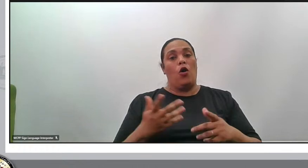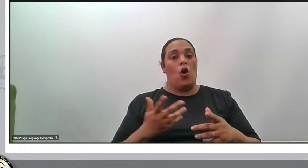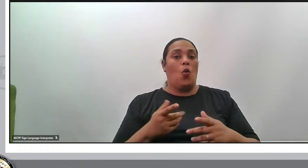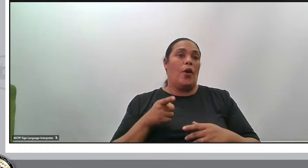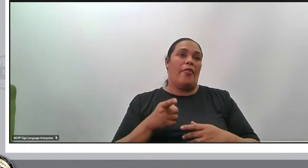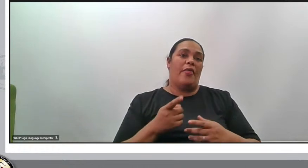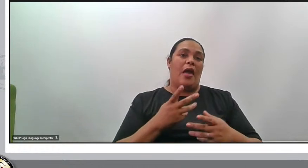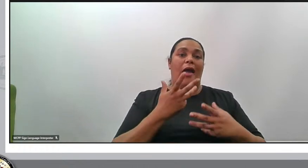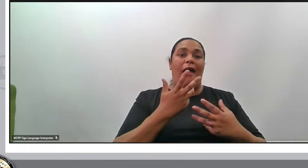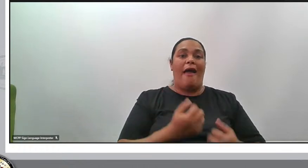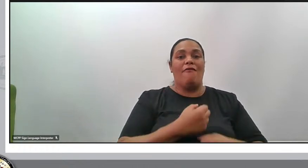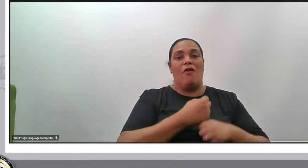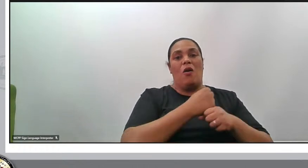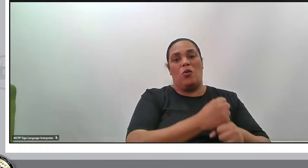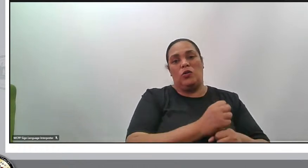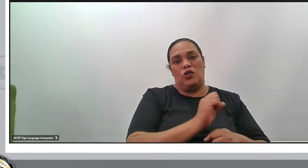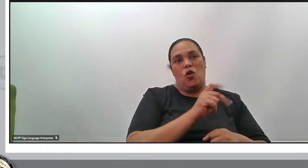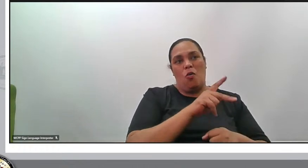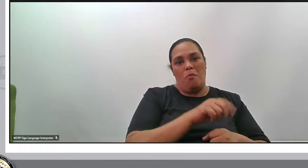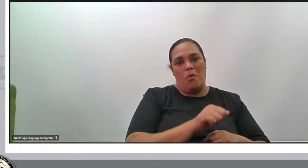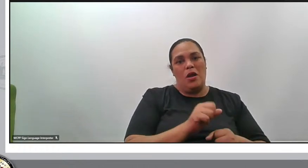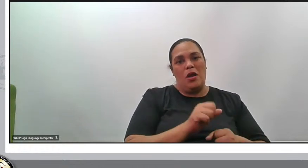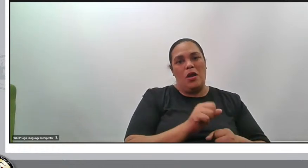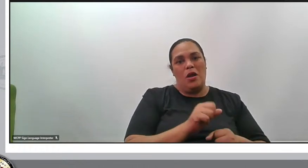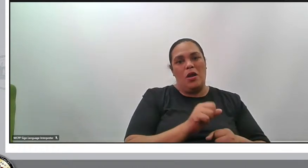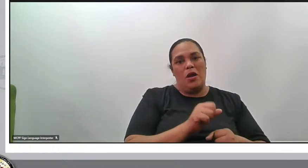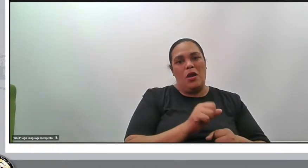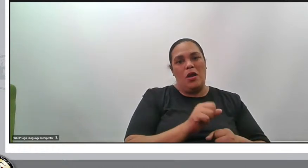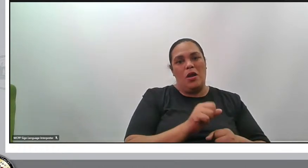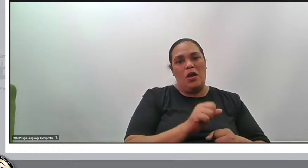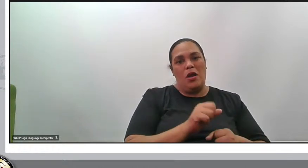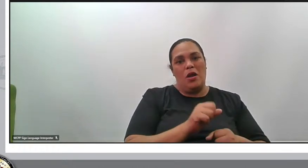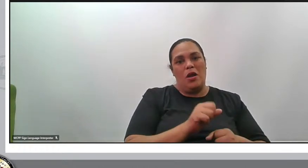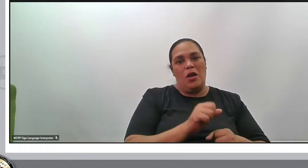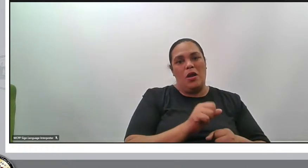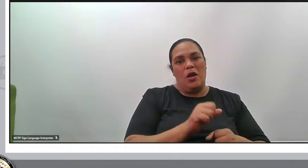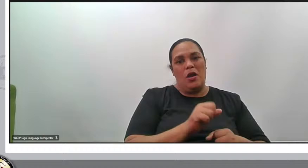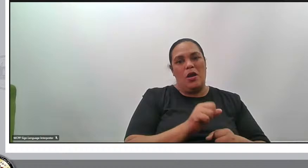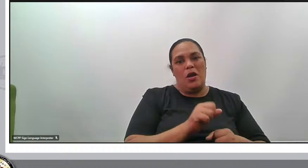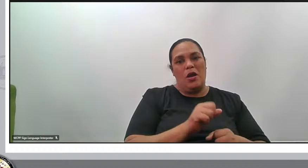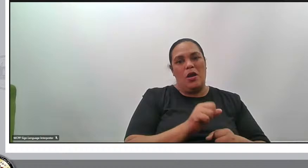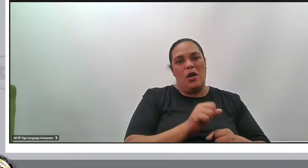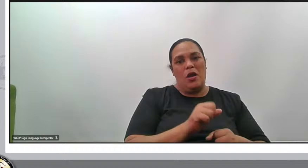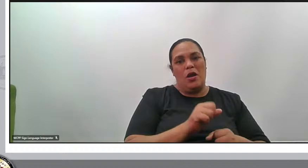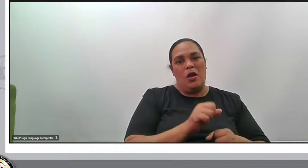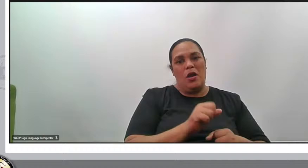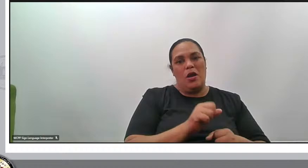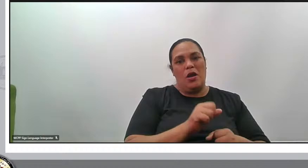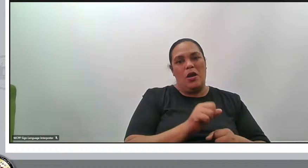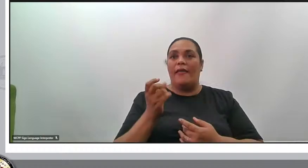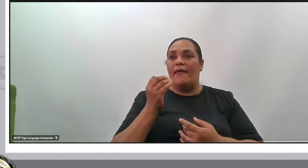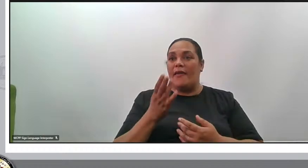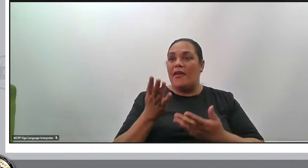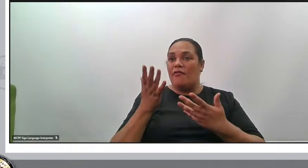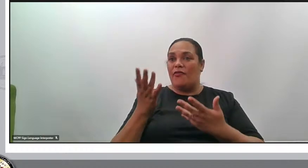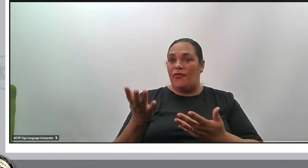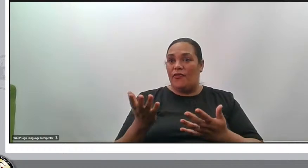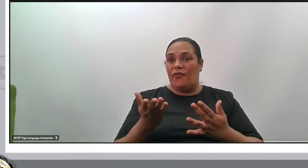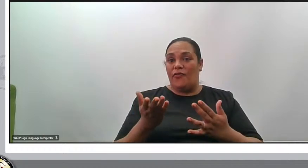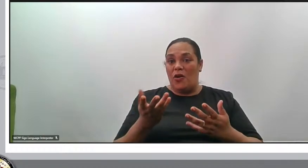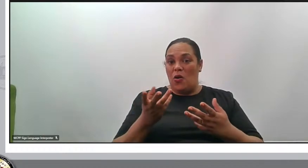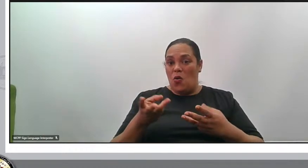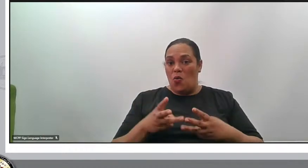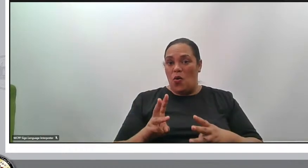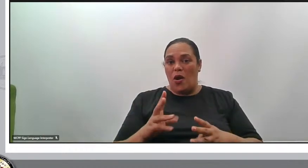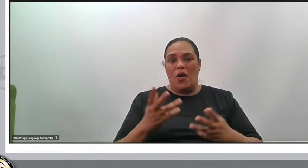was held. So ideally in a budget, one would then want to see, okay, if this was the case,